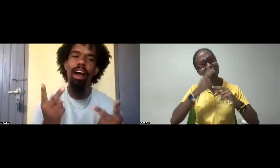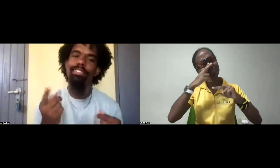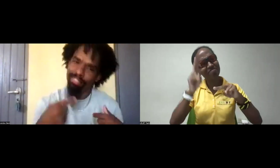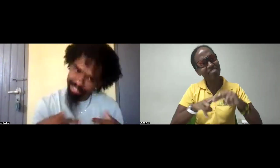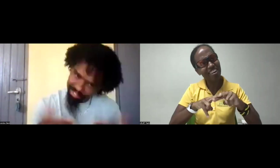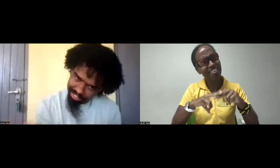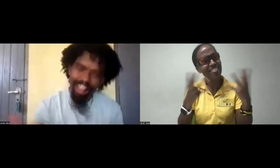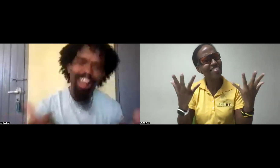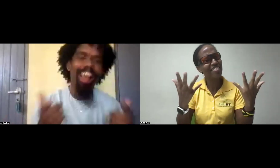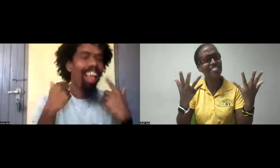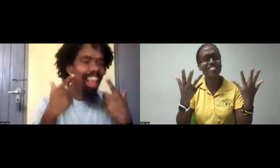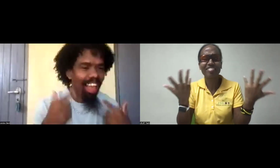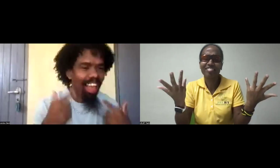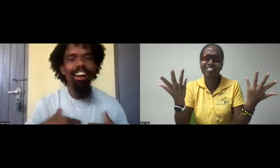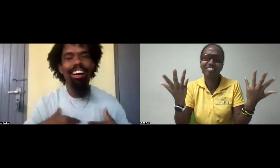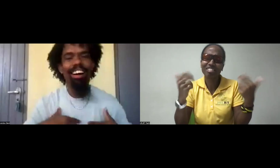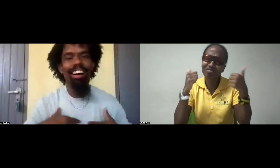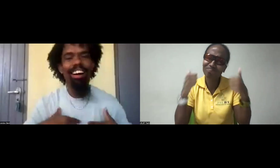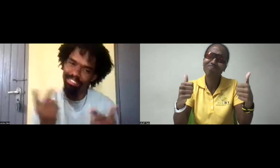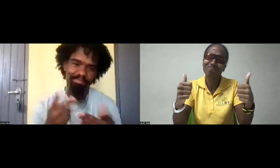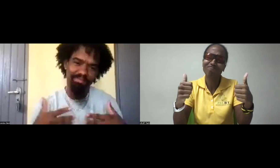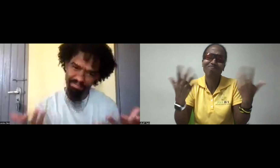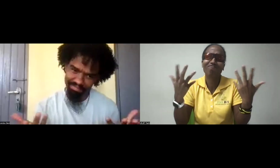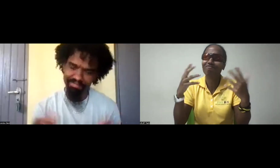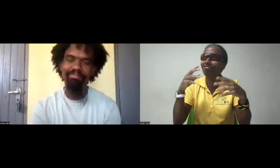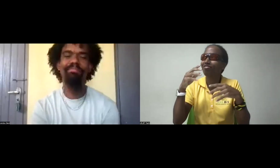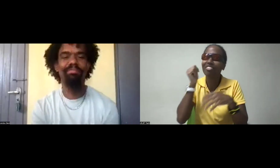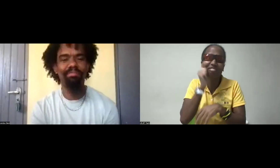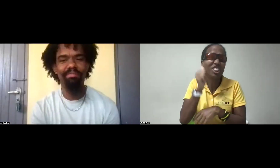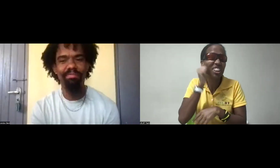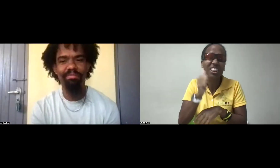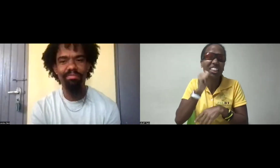also there are some fun moments while we're doing translation. It's good.